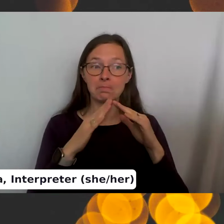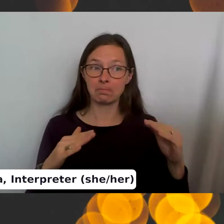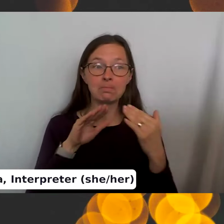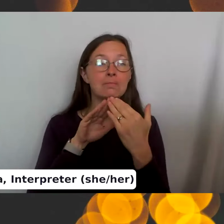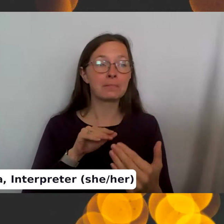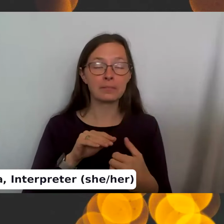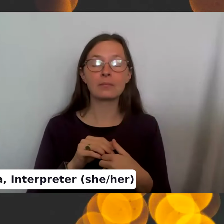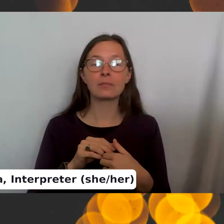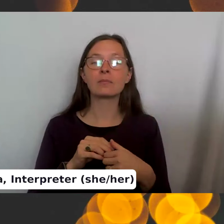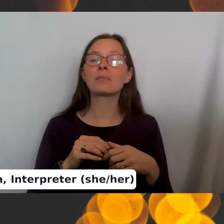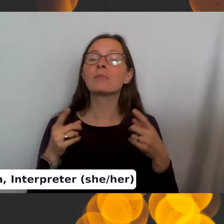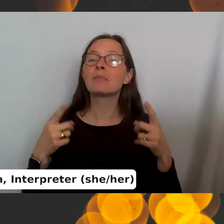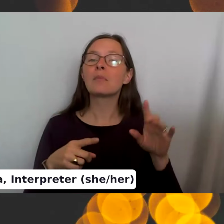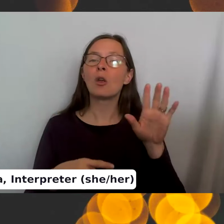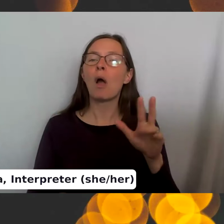in the 1300s.